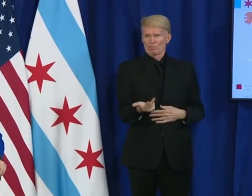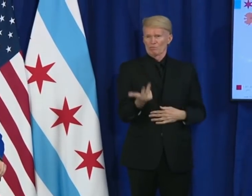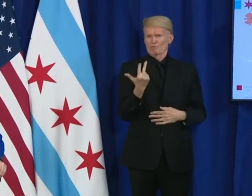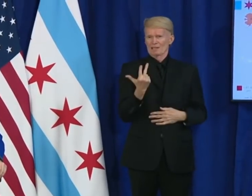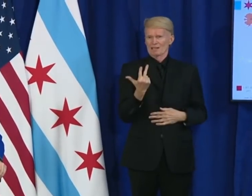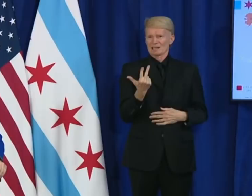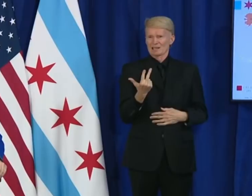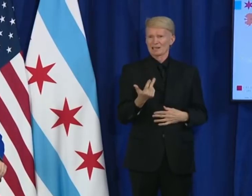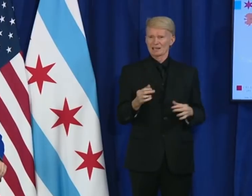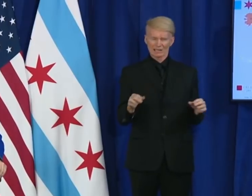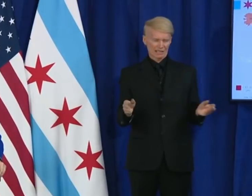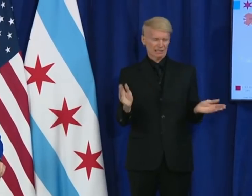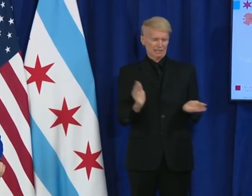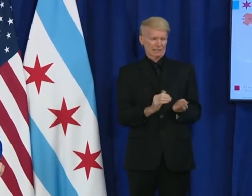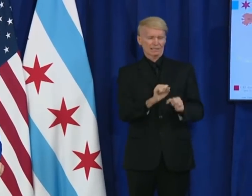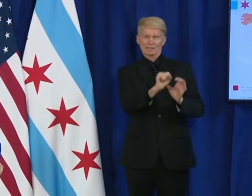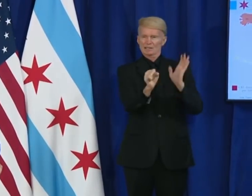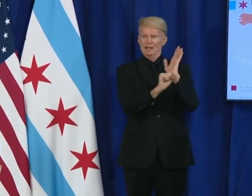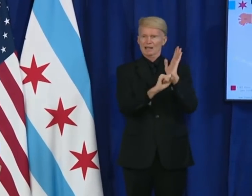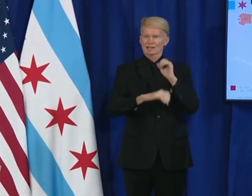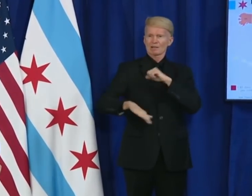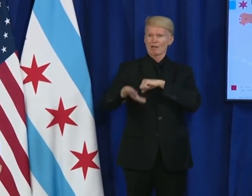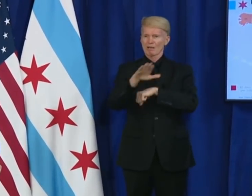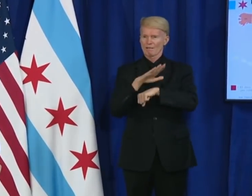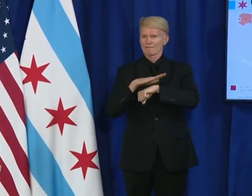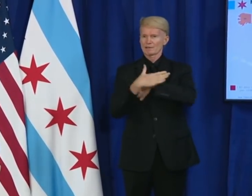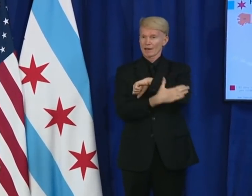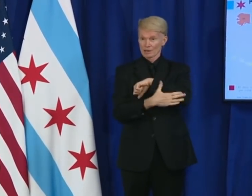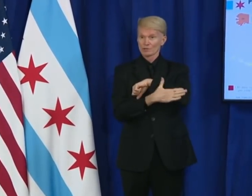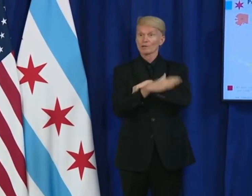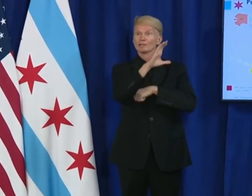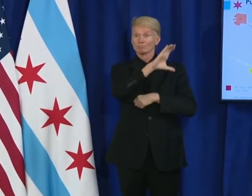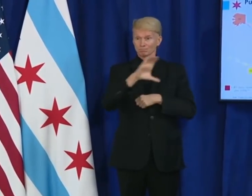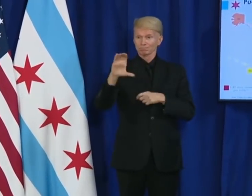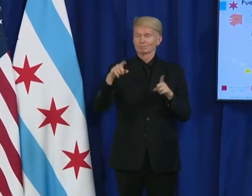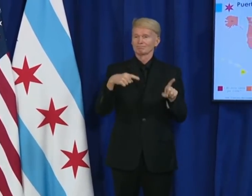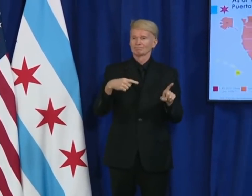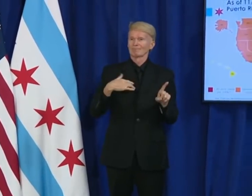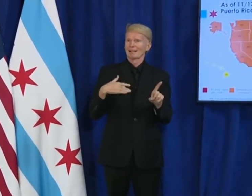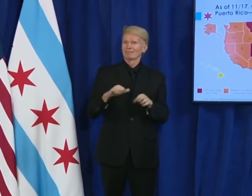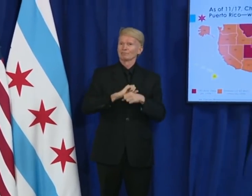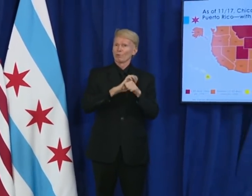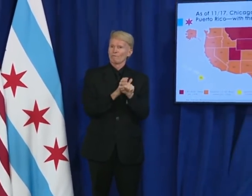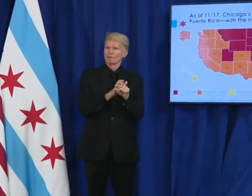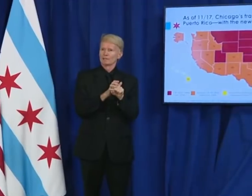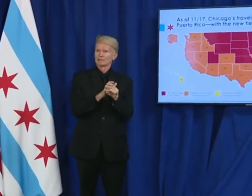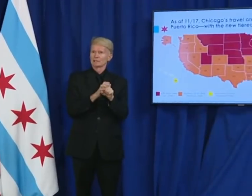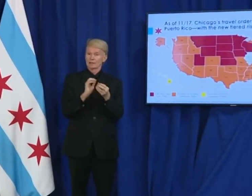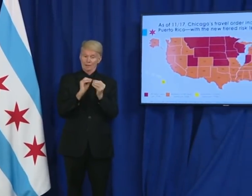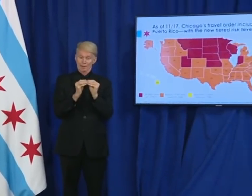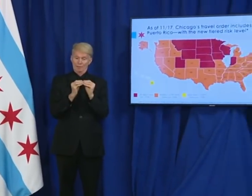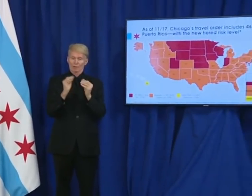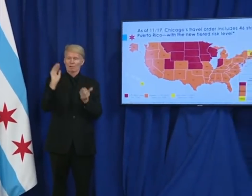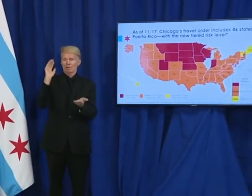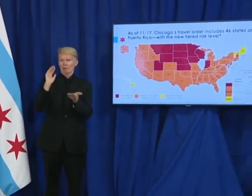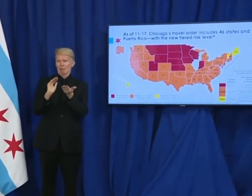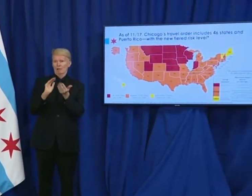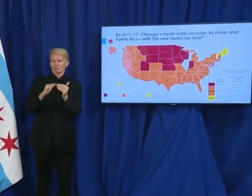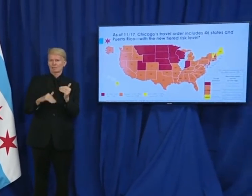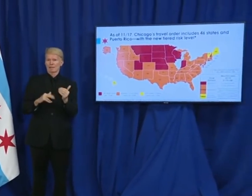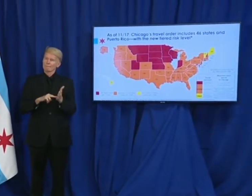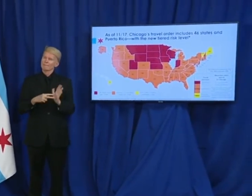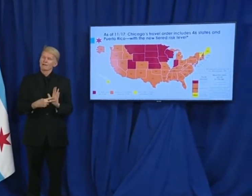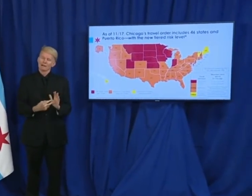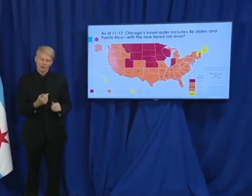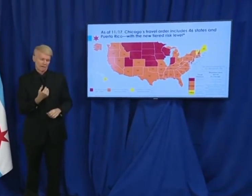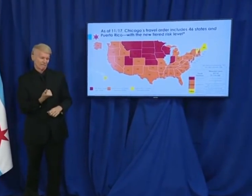at this point in the country that have a COVID-19 level fewer than 15 cases per